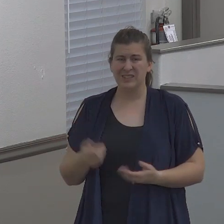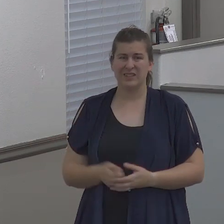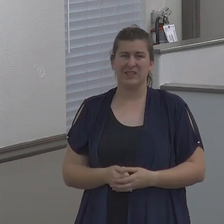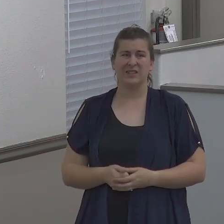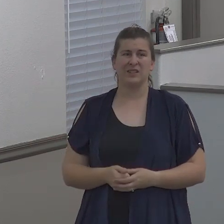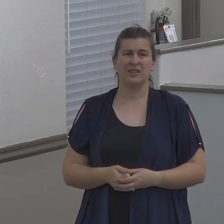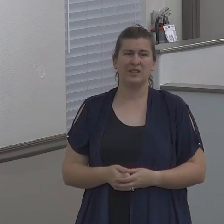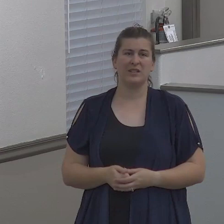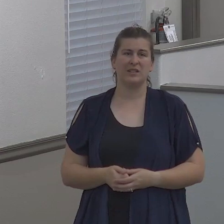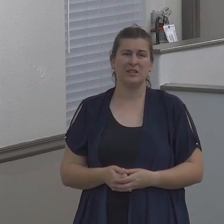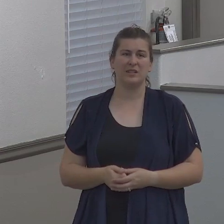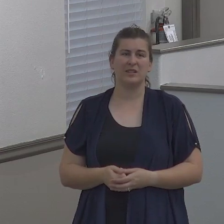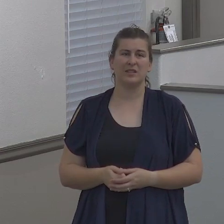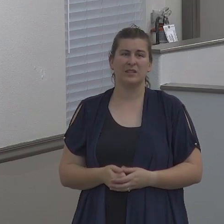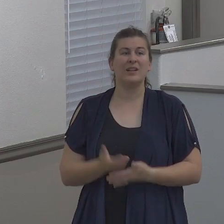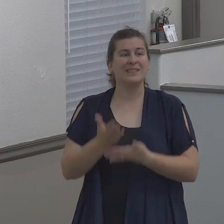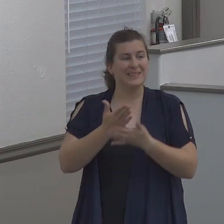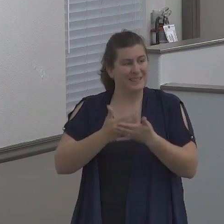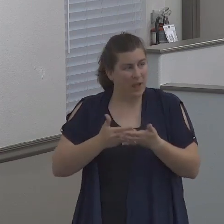ever feel that way?